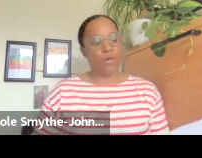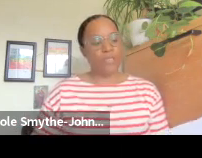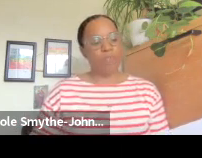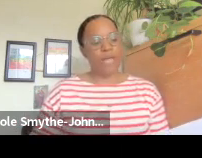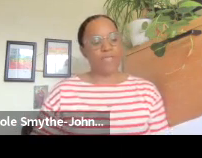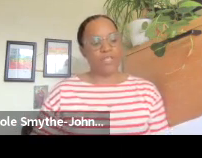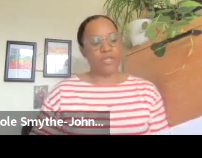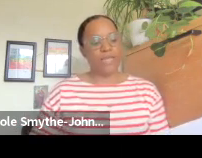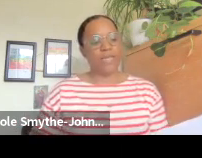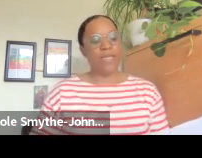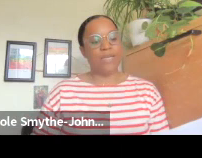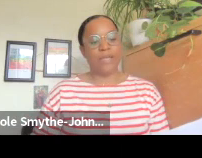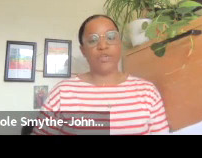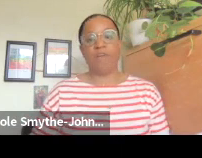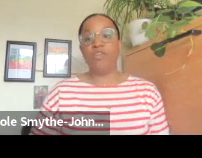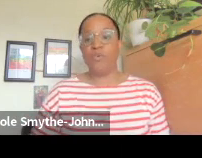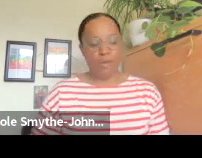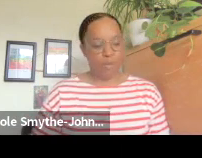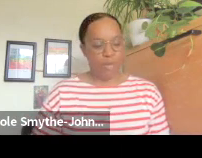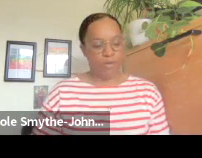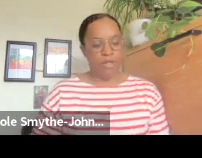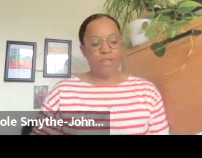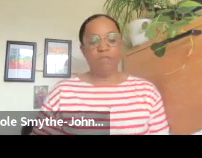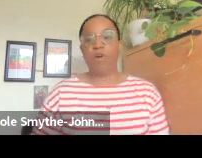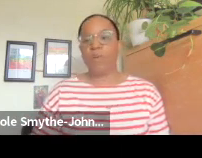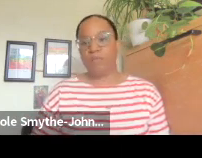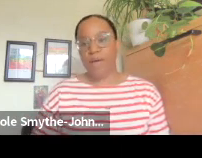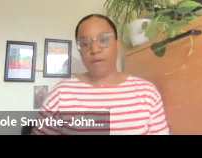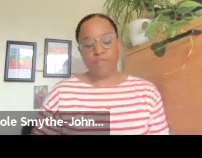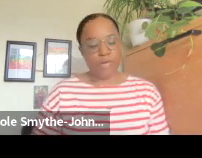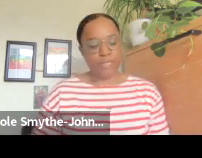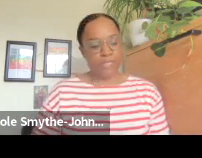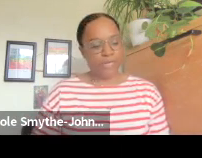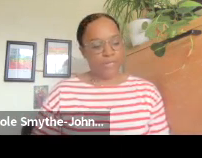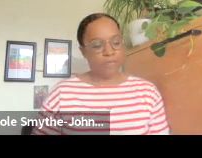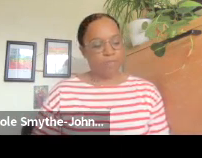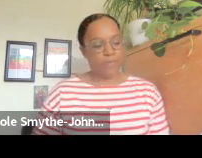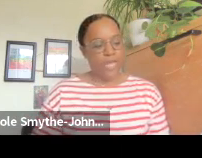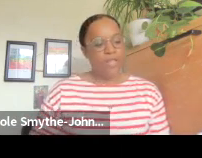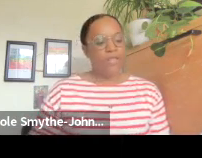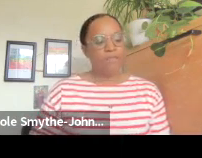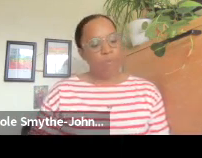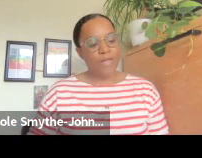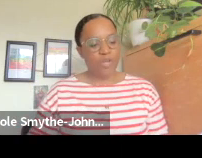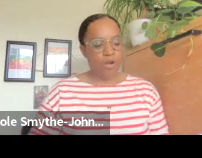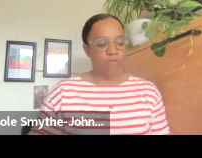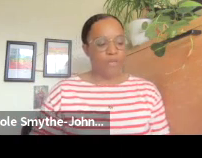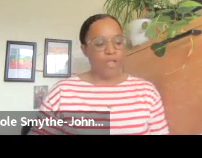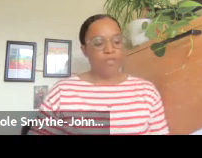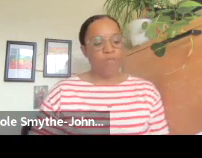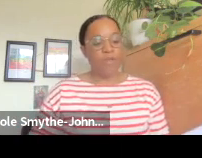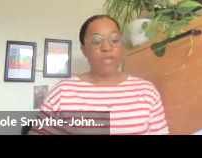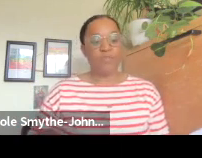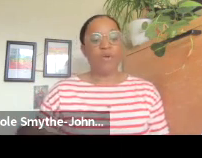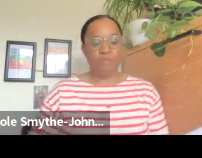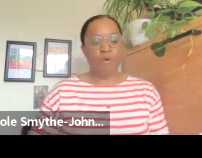in ports and plantations at the leading edge of a new empire, the informal empire of the United States. This mobile geography,